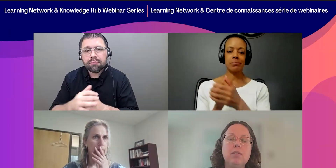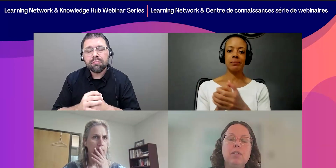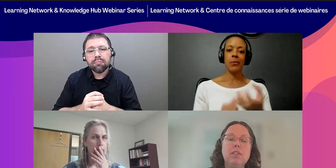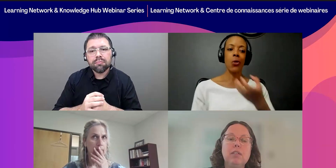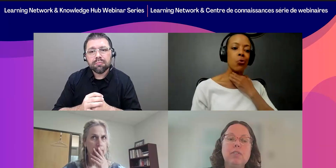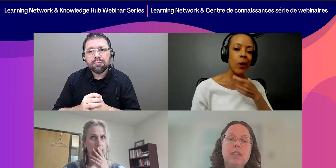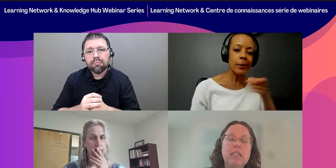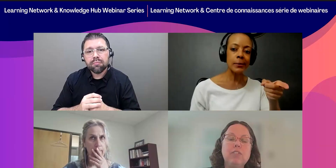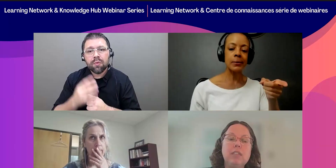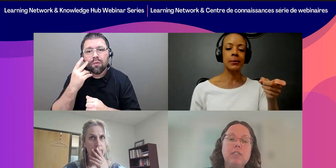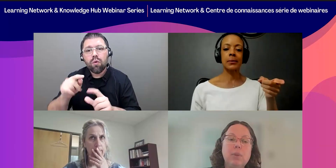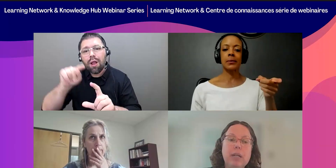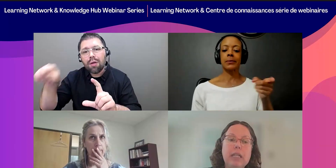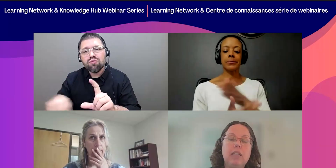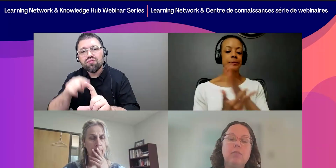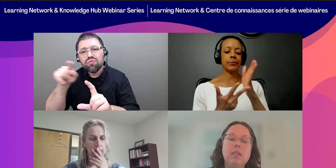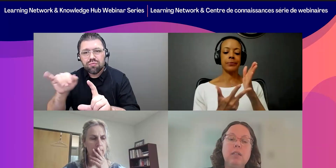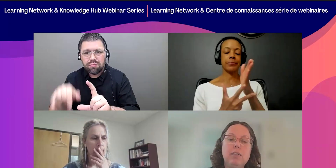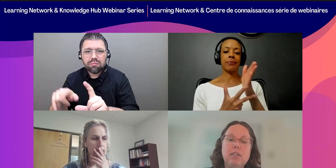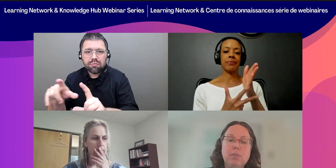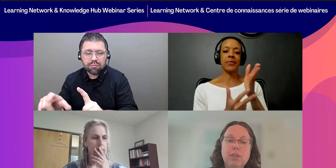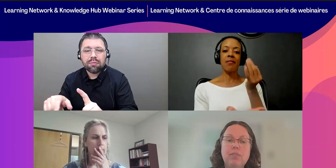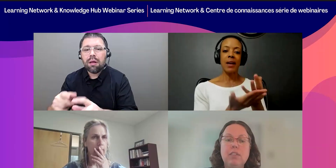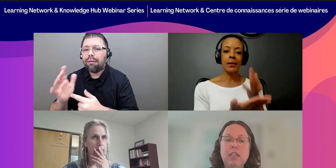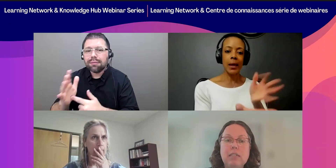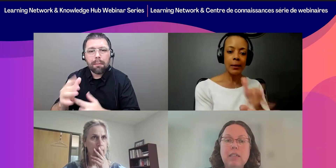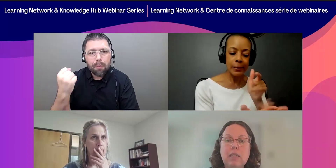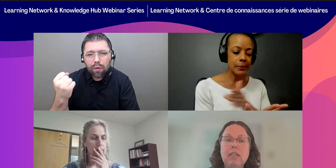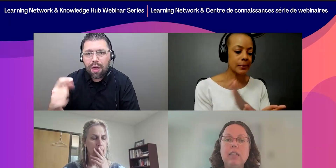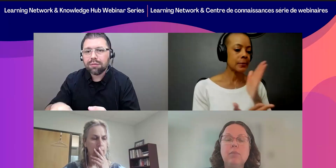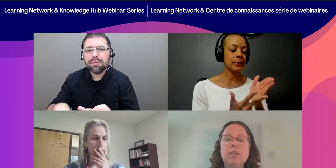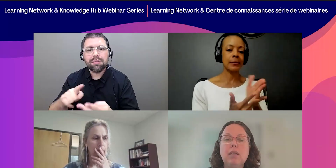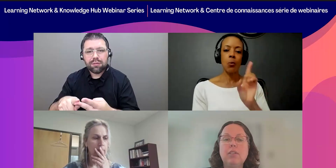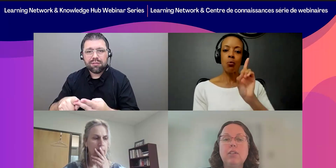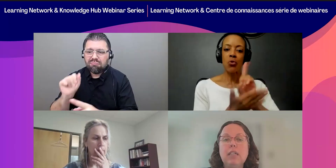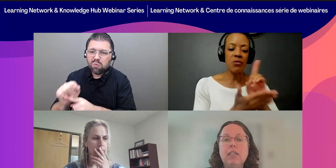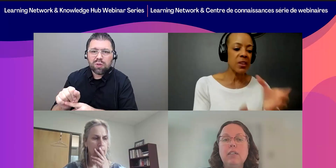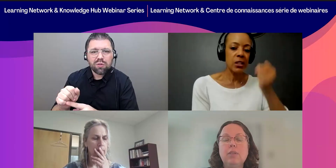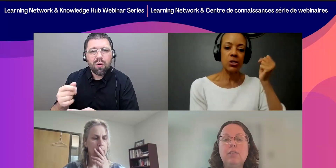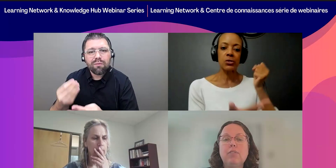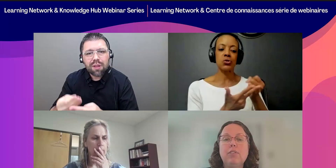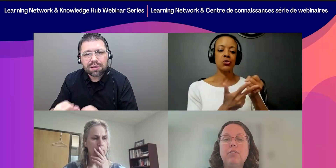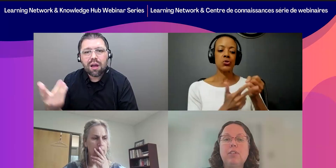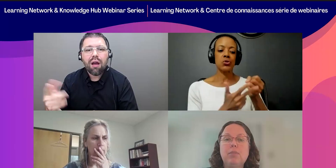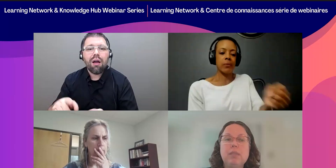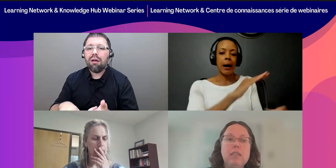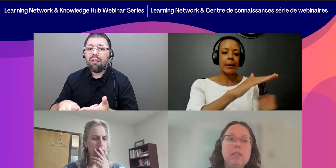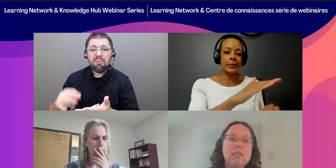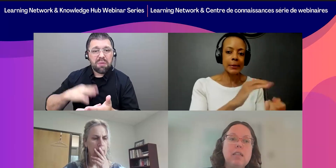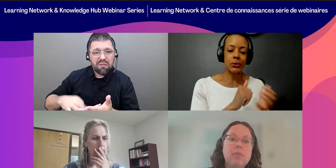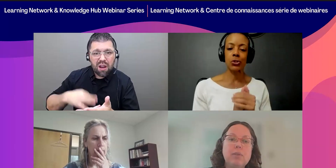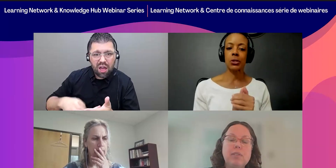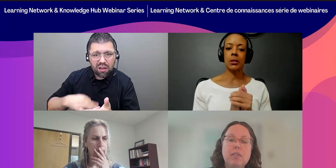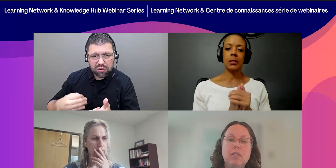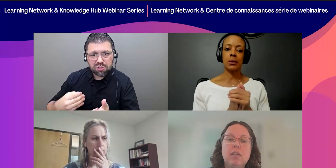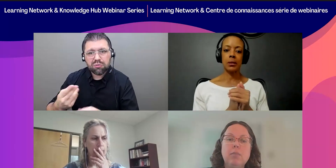person, financially exploiting them, using privilege, isolating them, targeting whatever